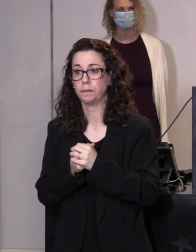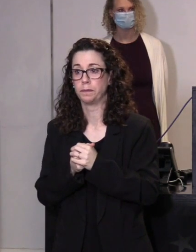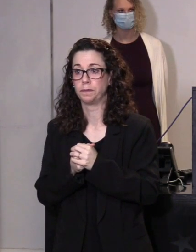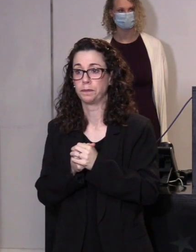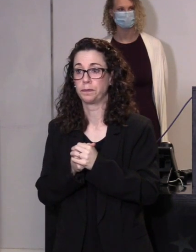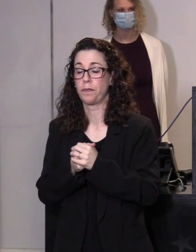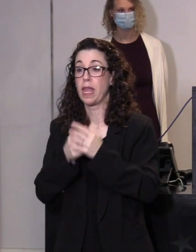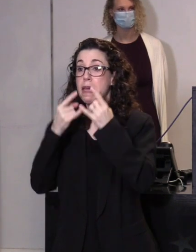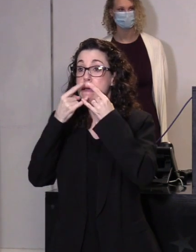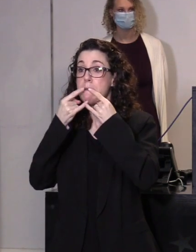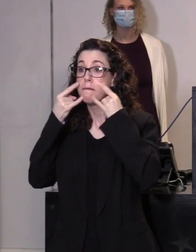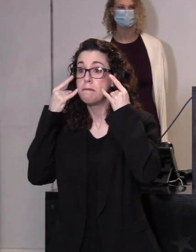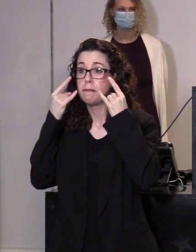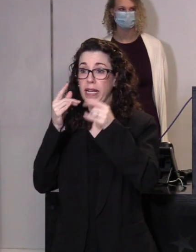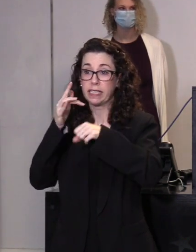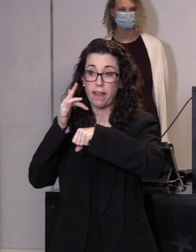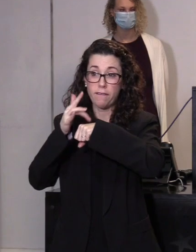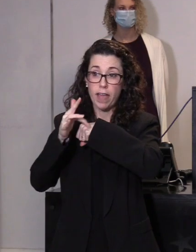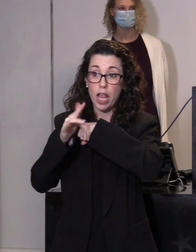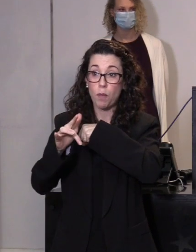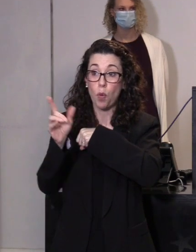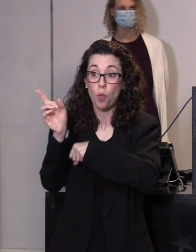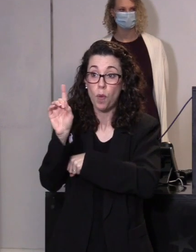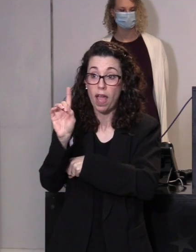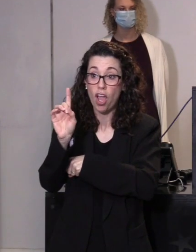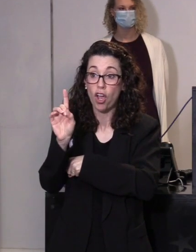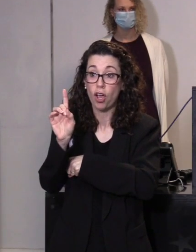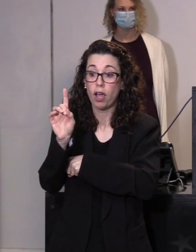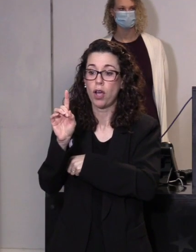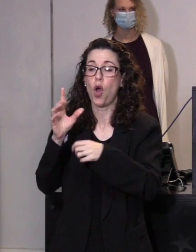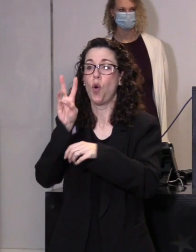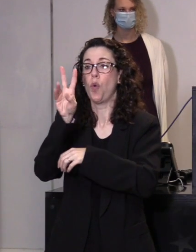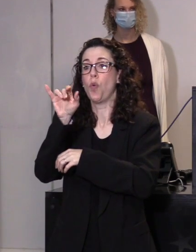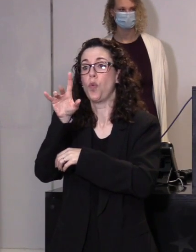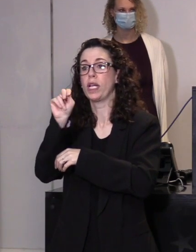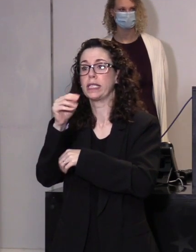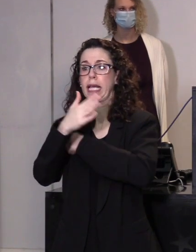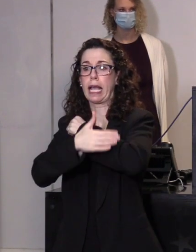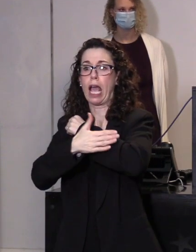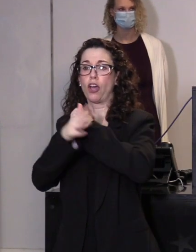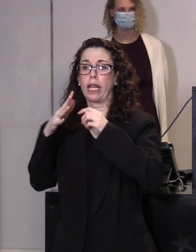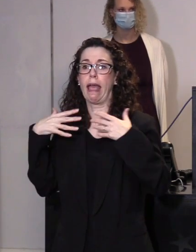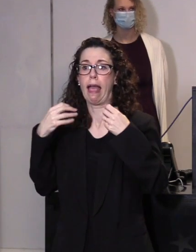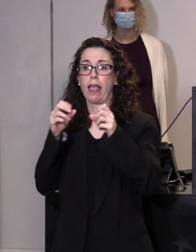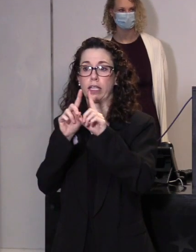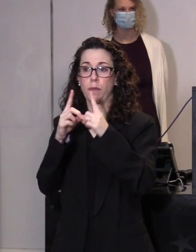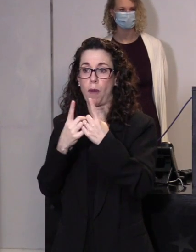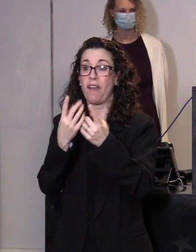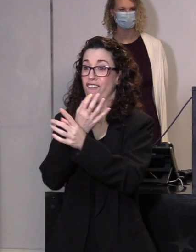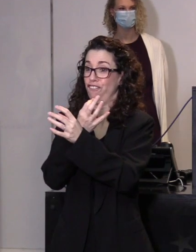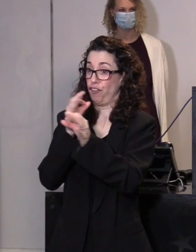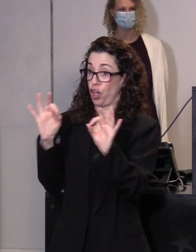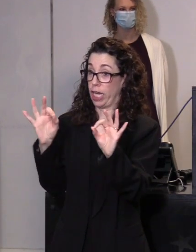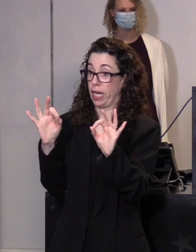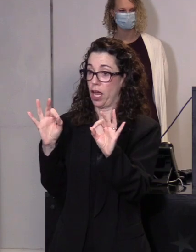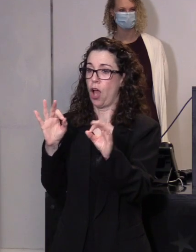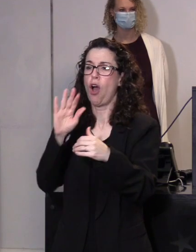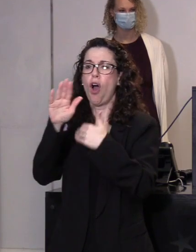Masks are available and free at the Wilson County Health Department and all local health departments across the